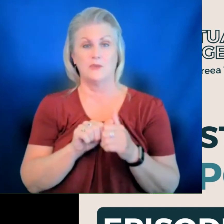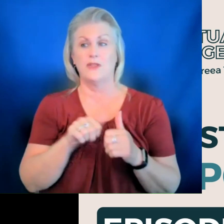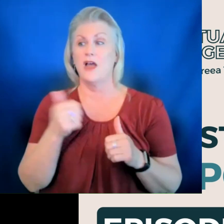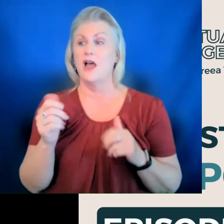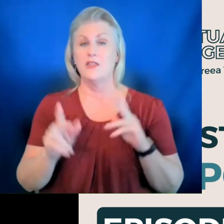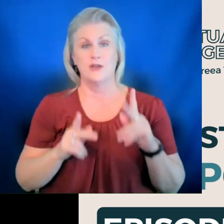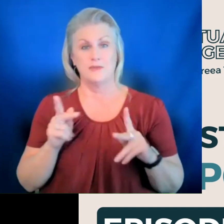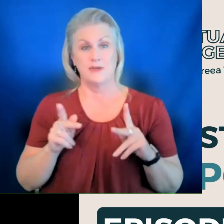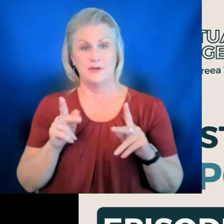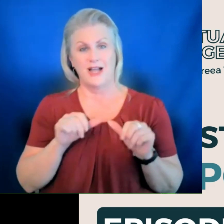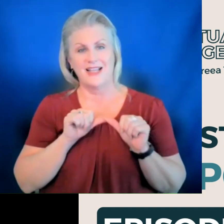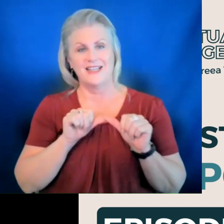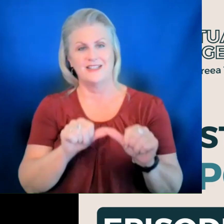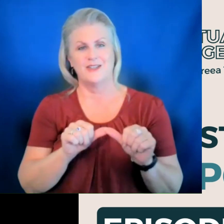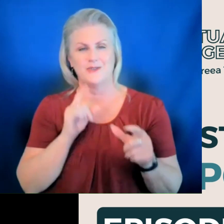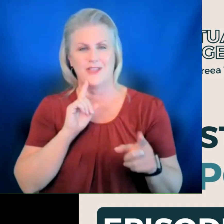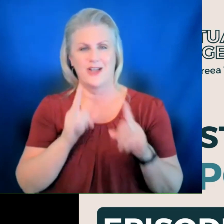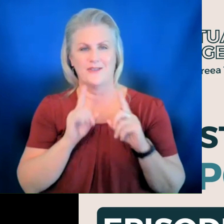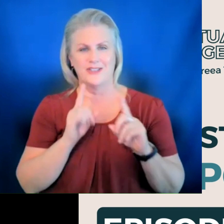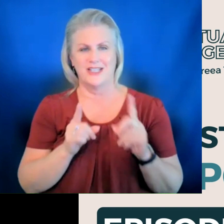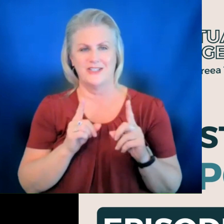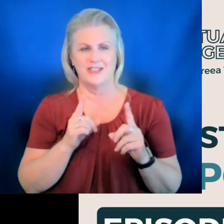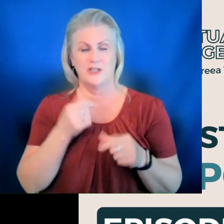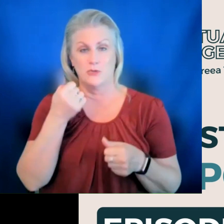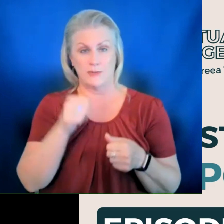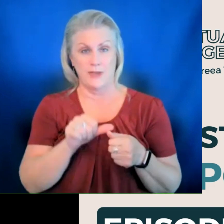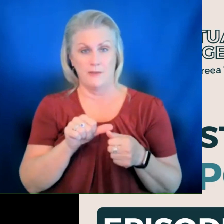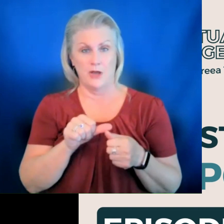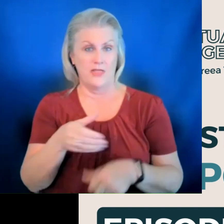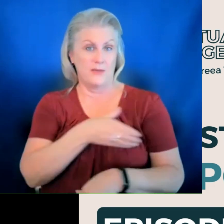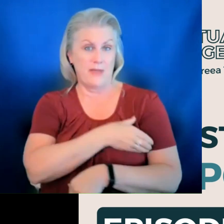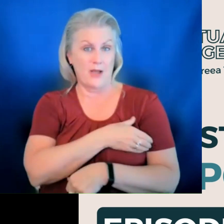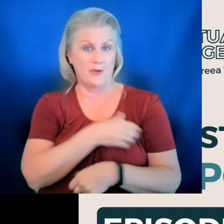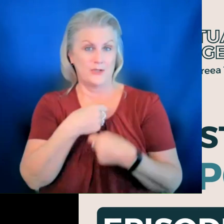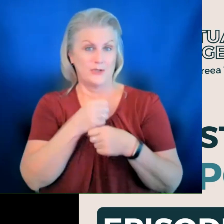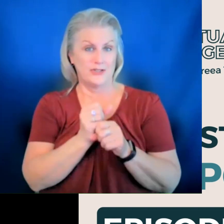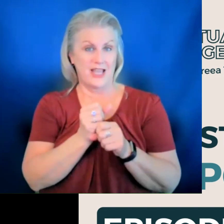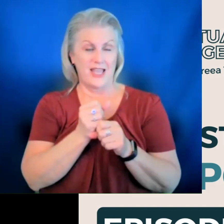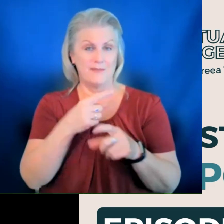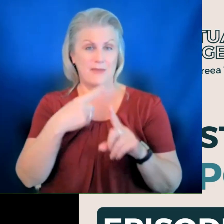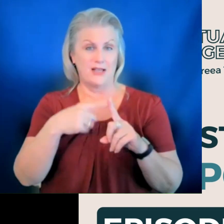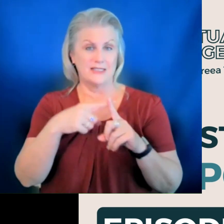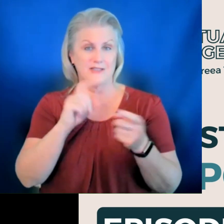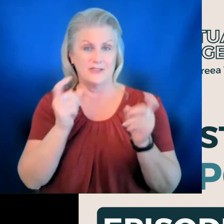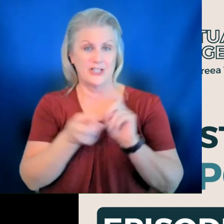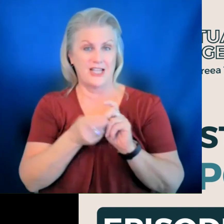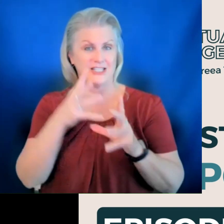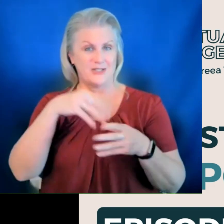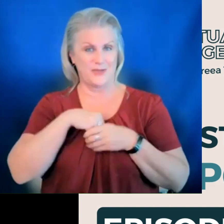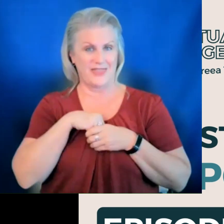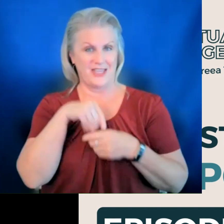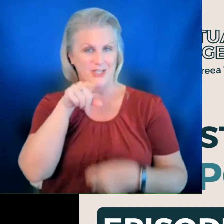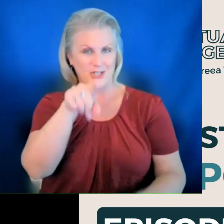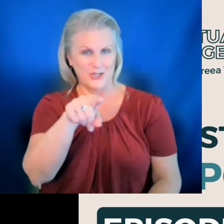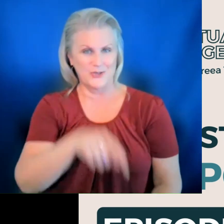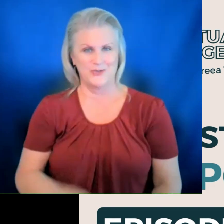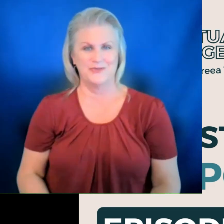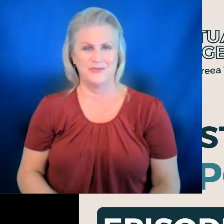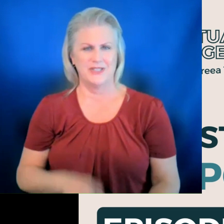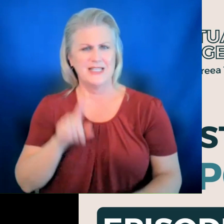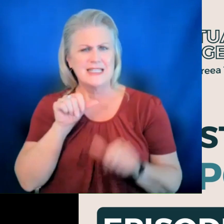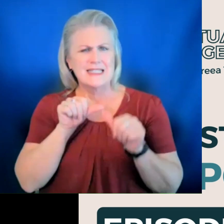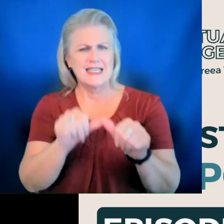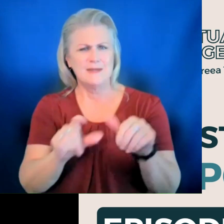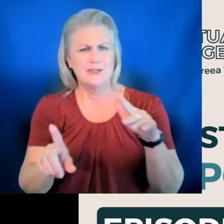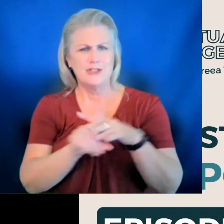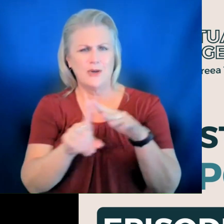individuals and continue the conversation. Remember, the power to create positive change is within you.